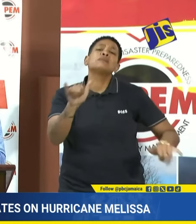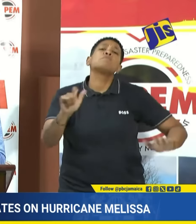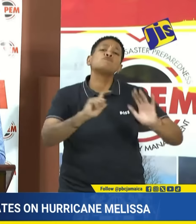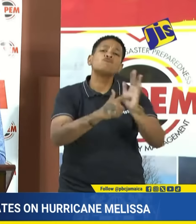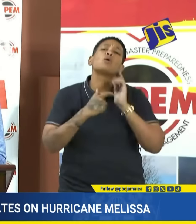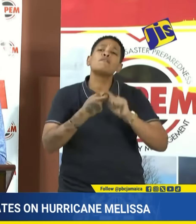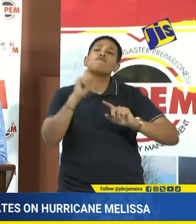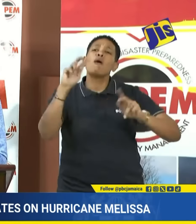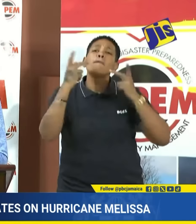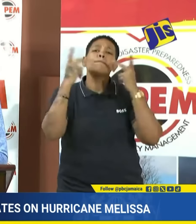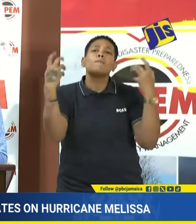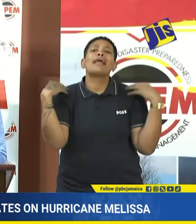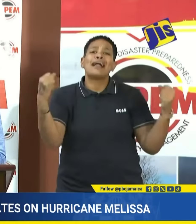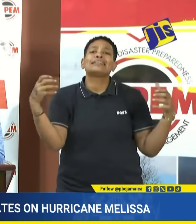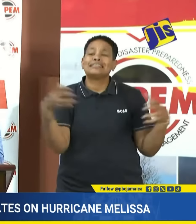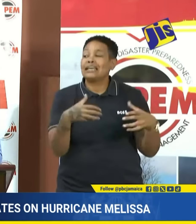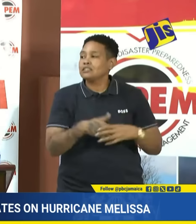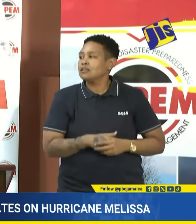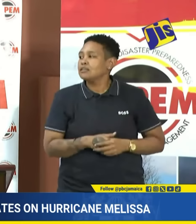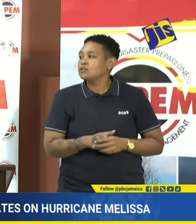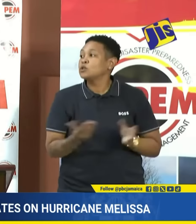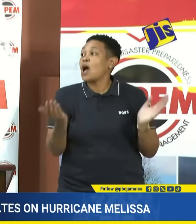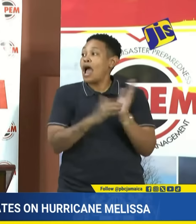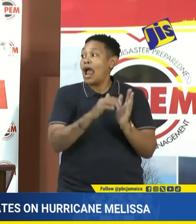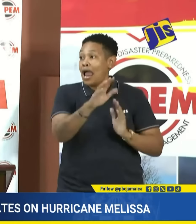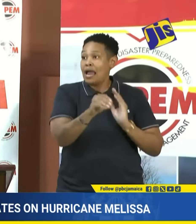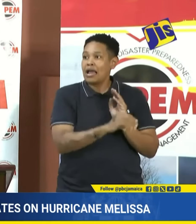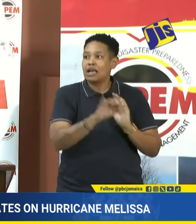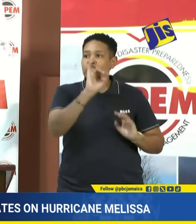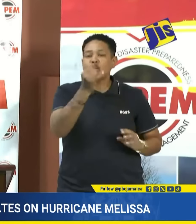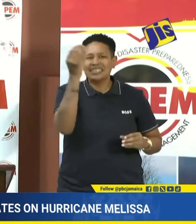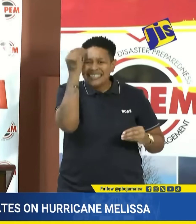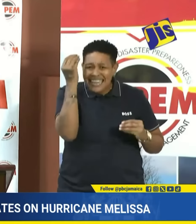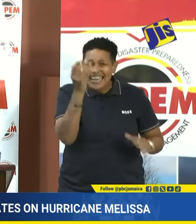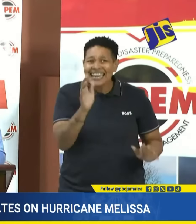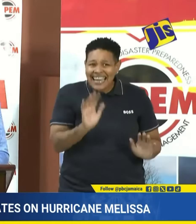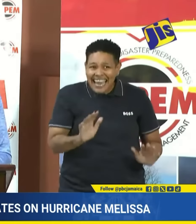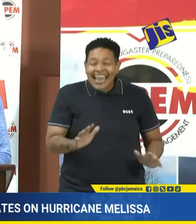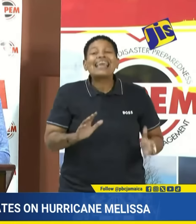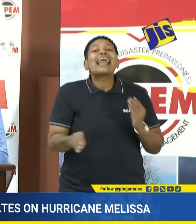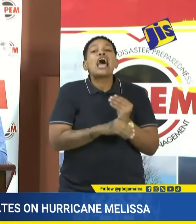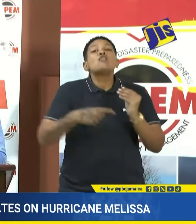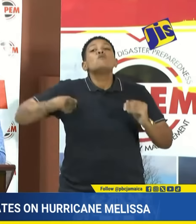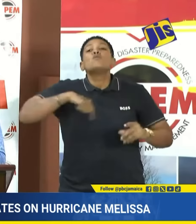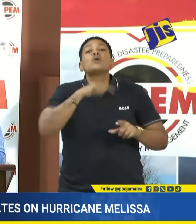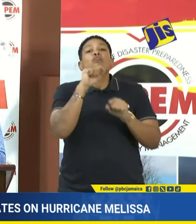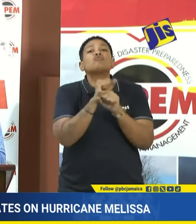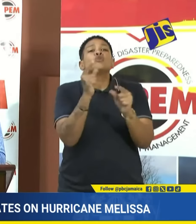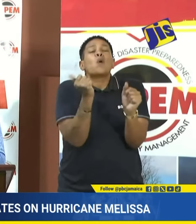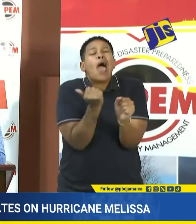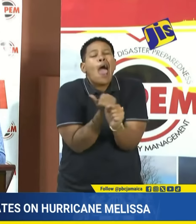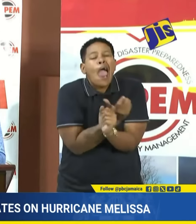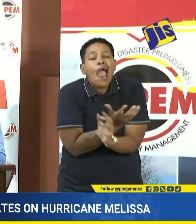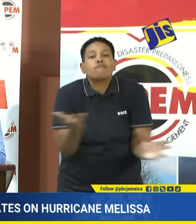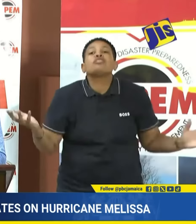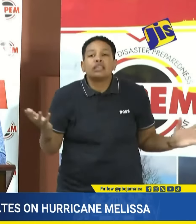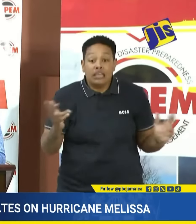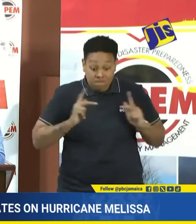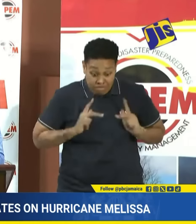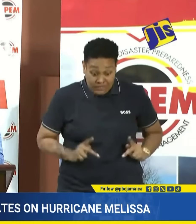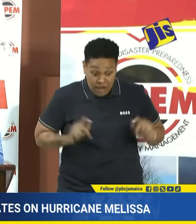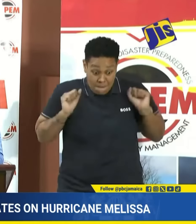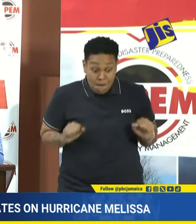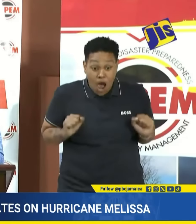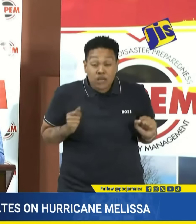requests from the public health sector. So again, just indicating that we are doing everything